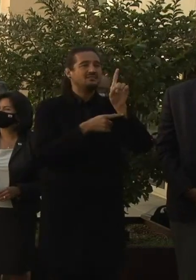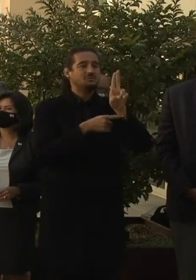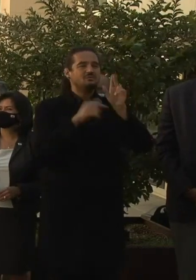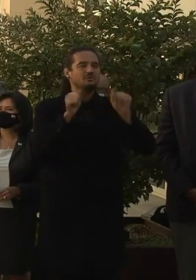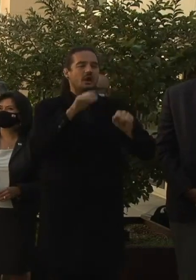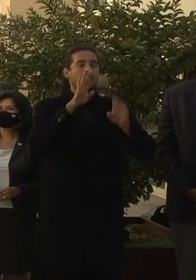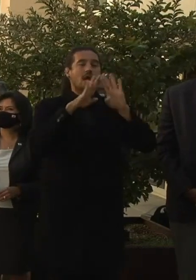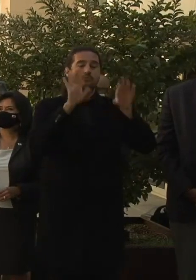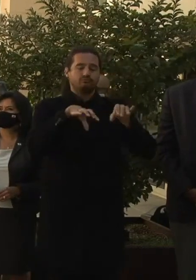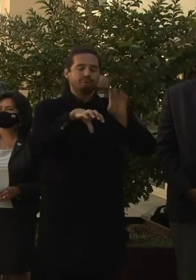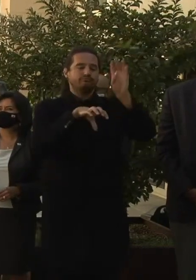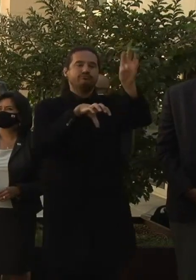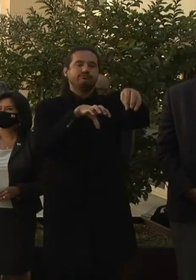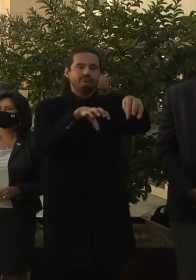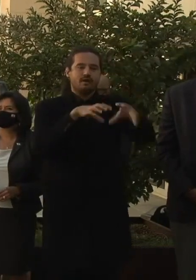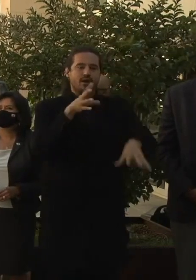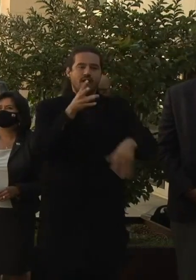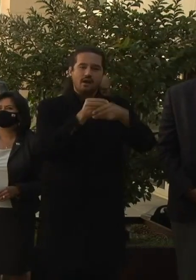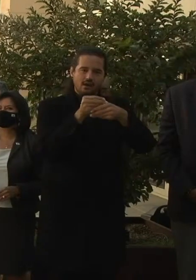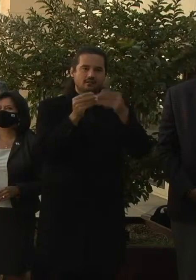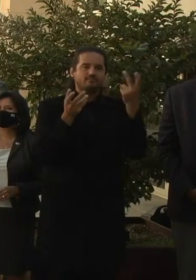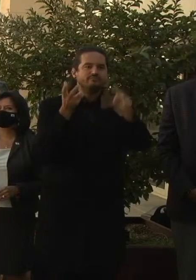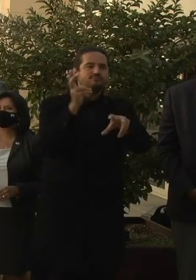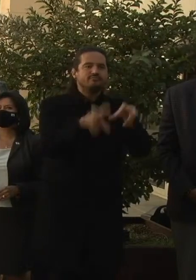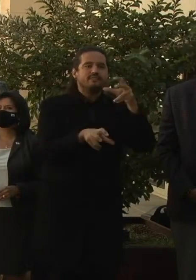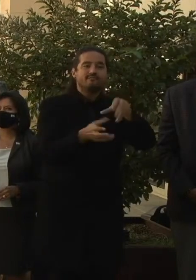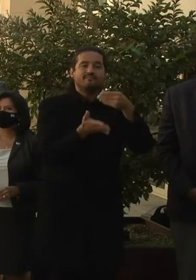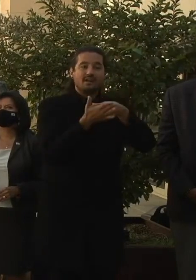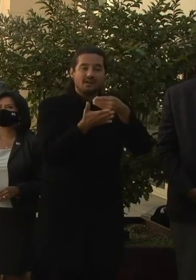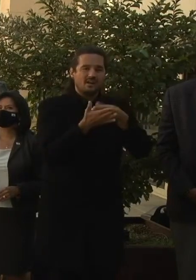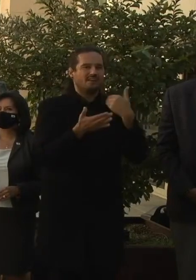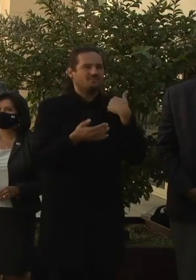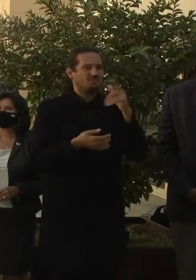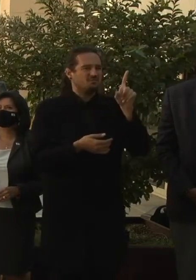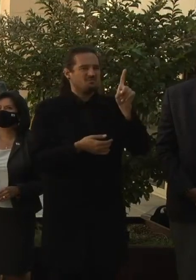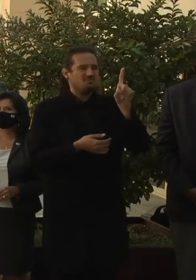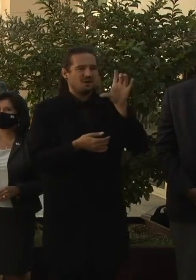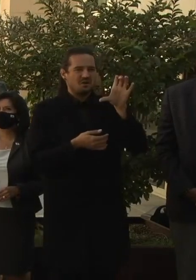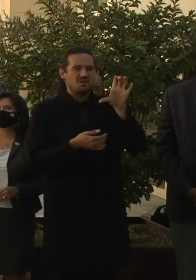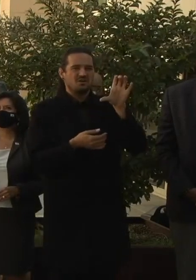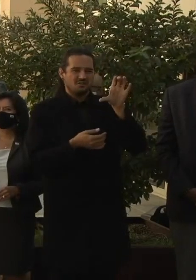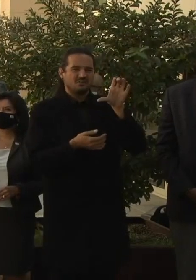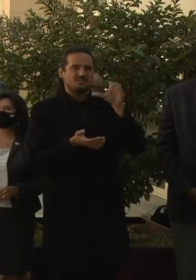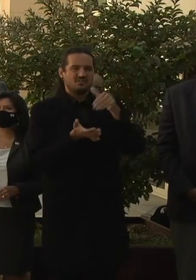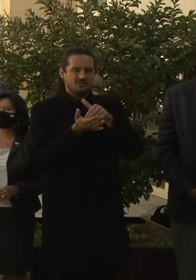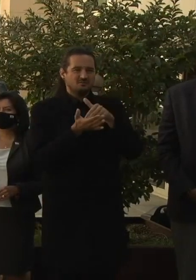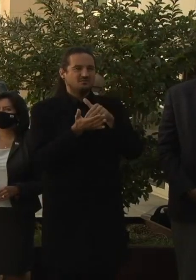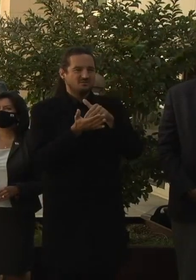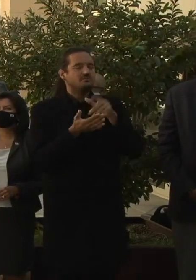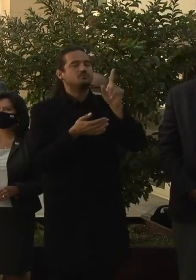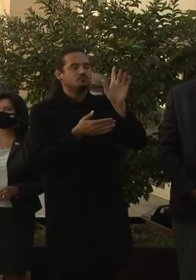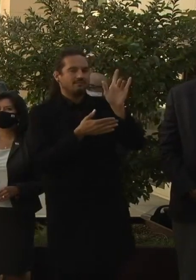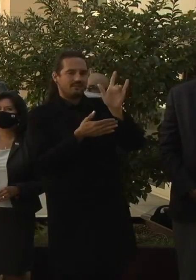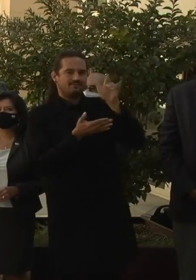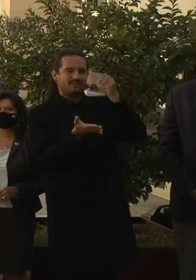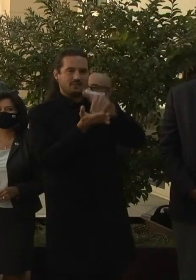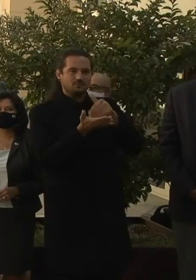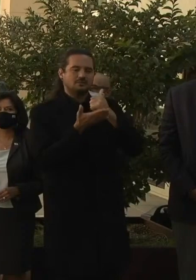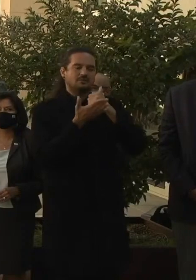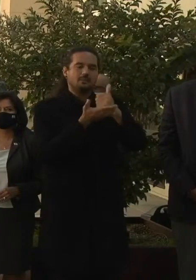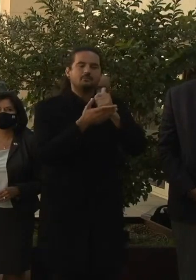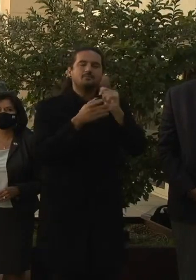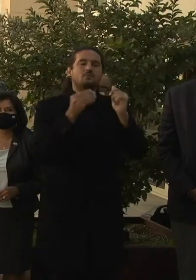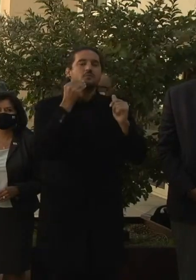financing, another $100 million of financing, up to $25,000 to help individuals to finance the